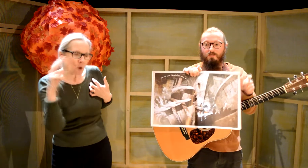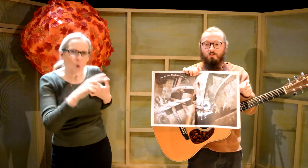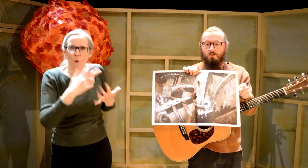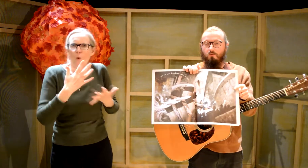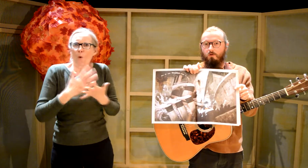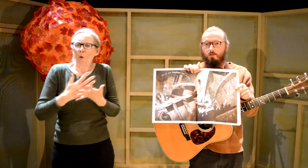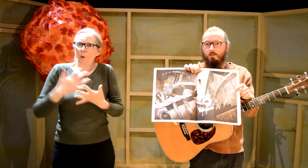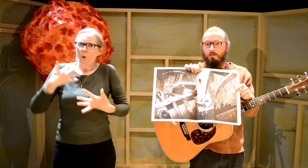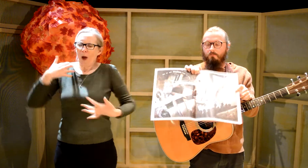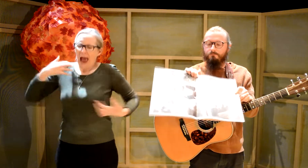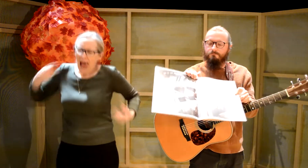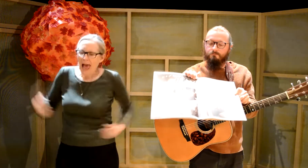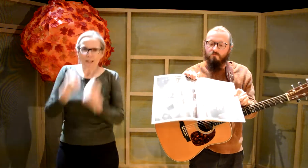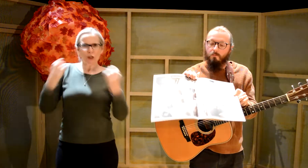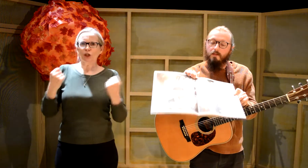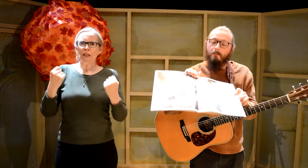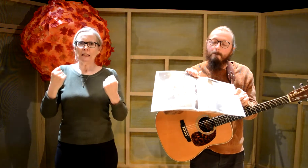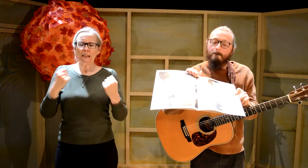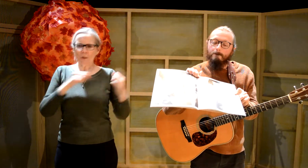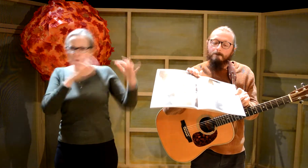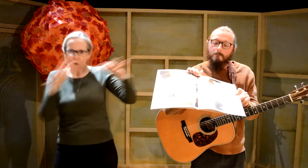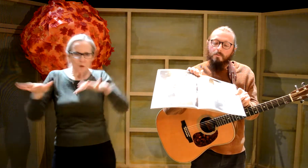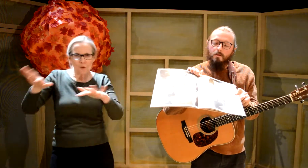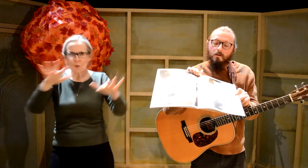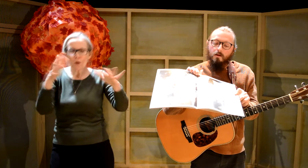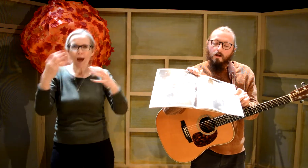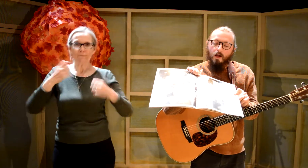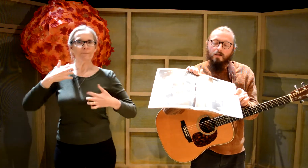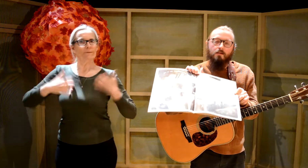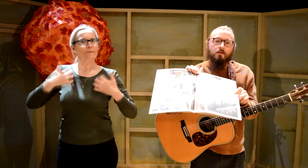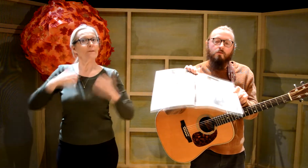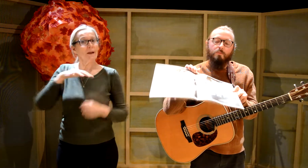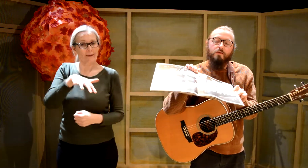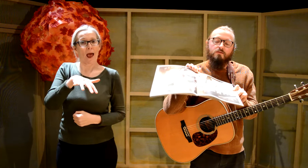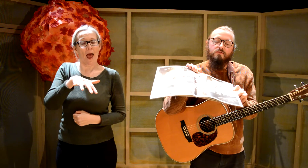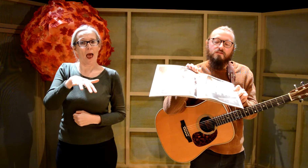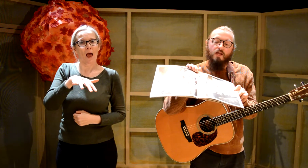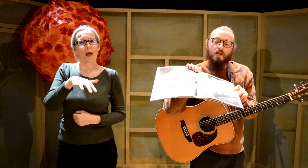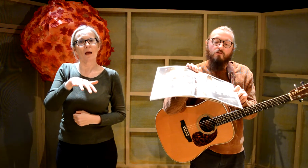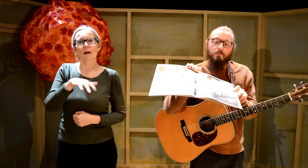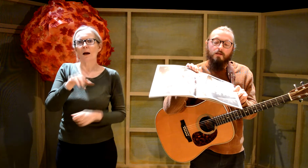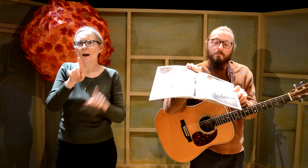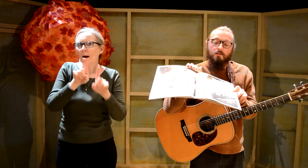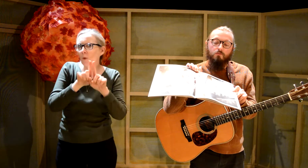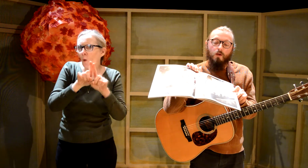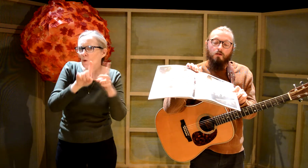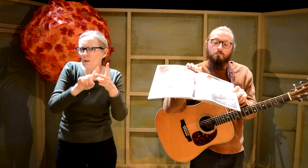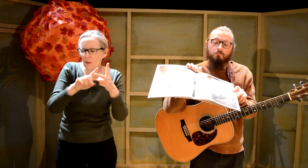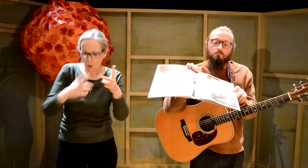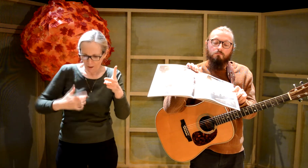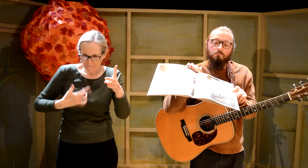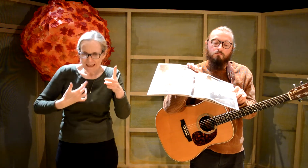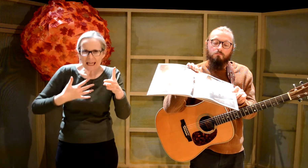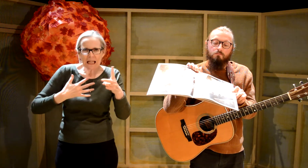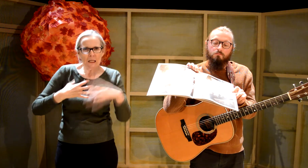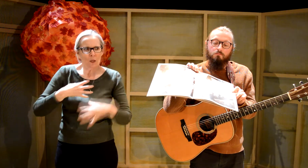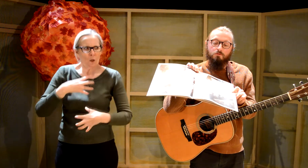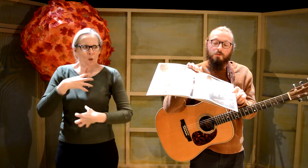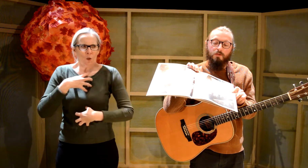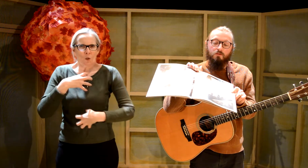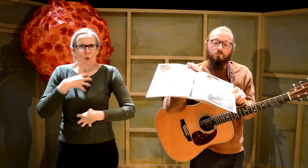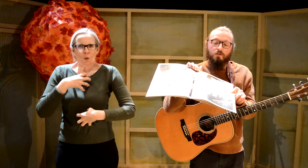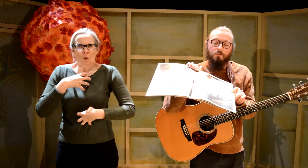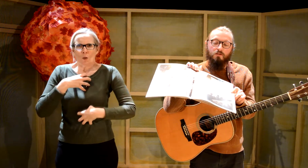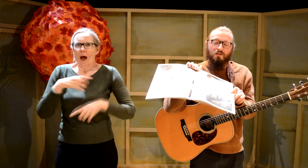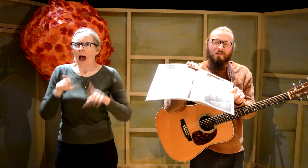exciting energy going on here for me. And a little bit scary maybe as well. So